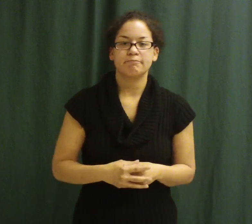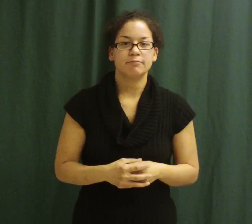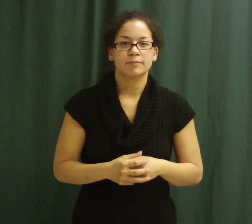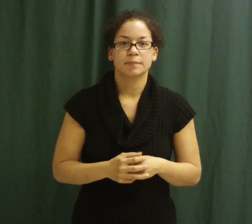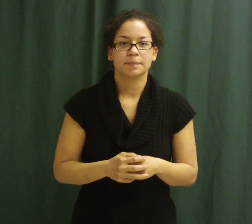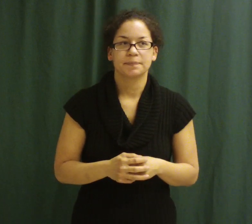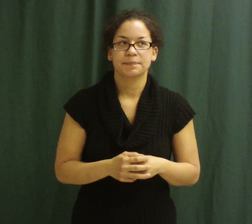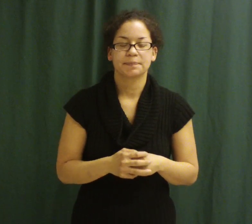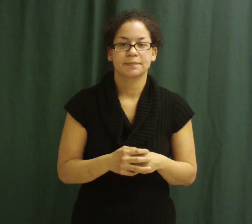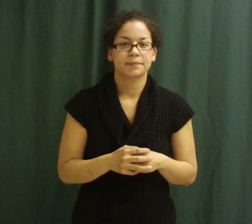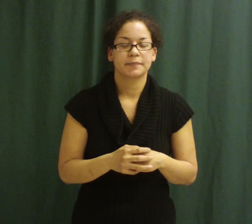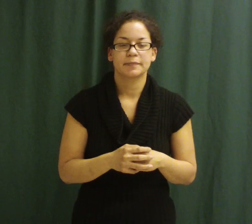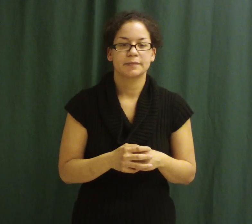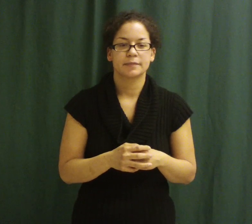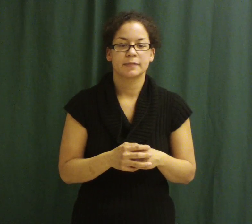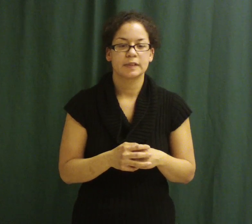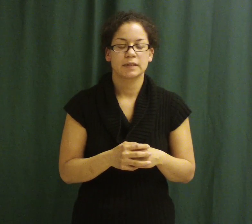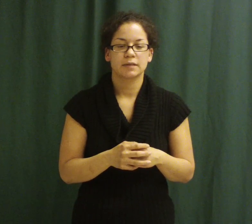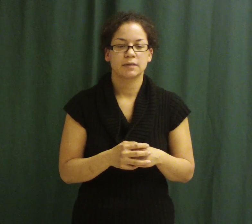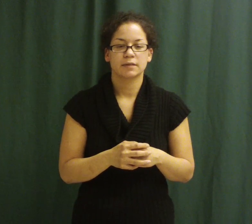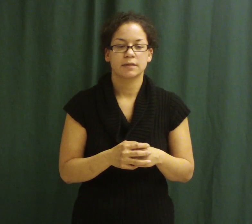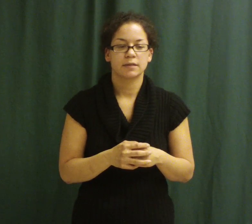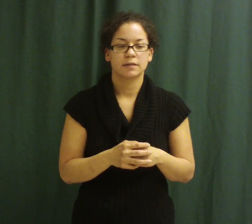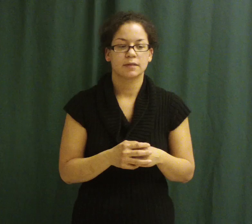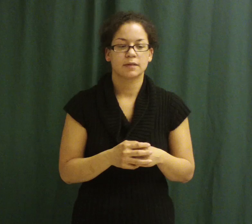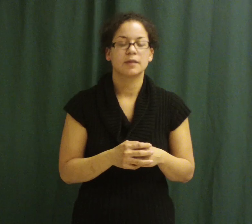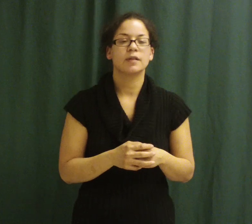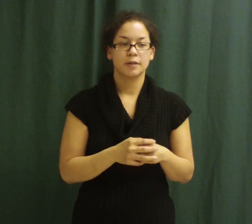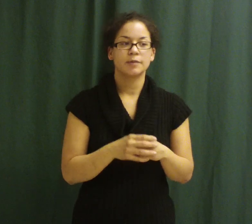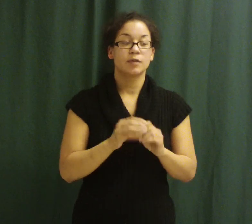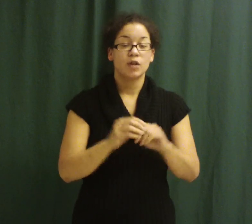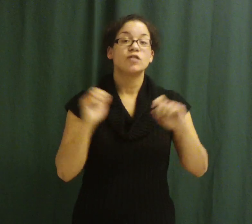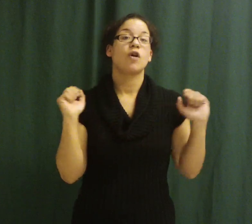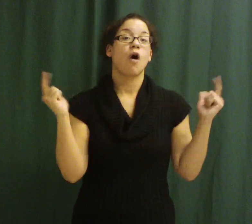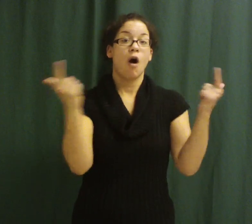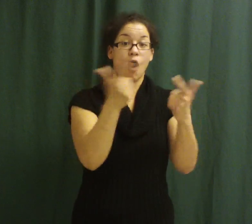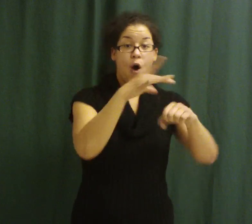All of the planets are grouped into 2 types: